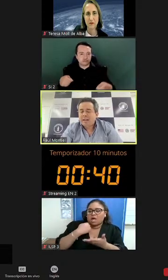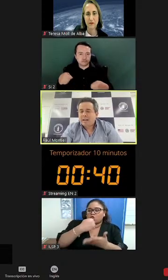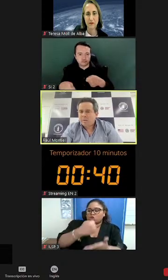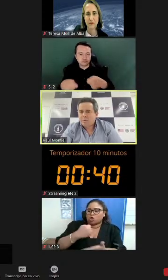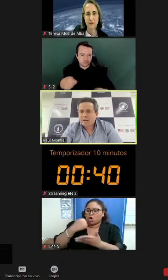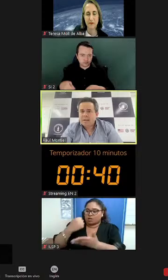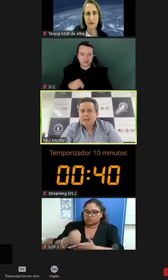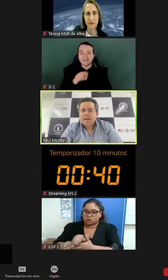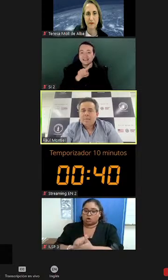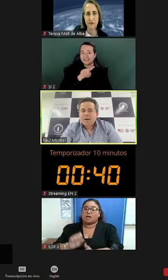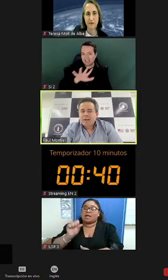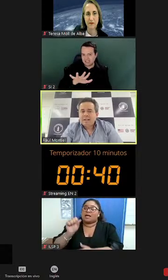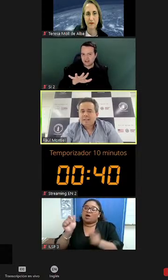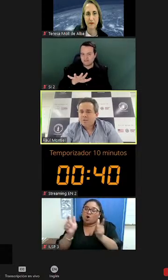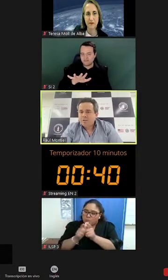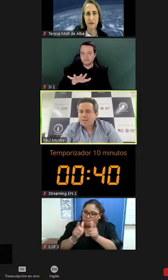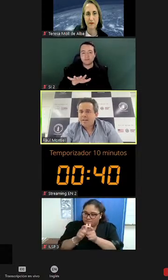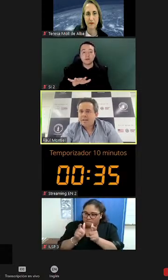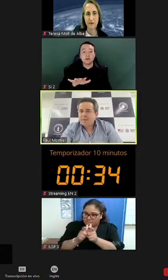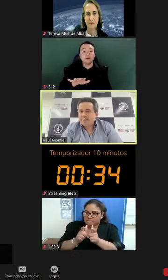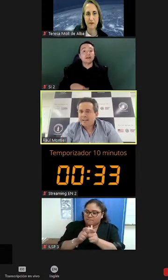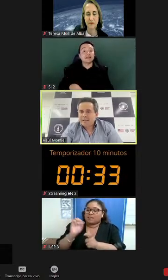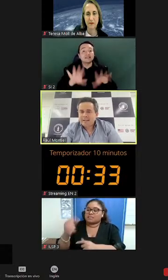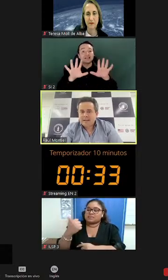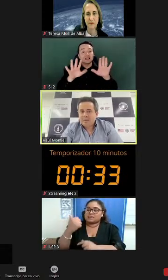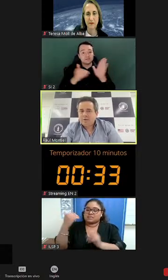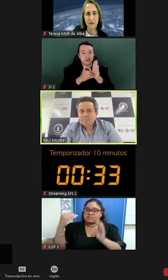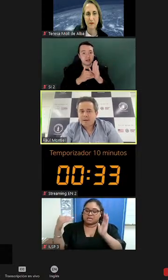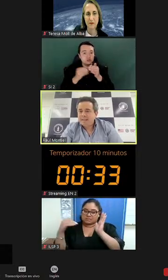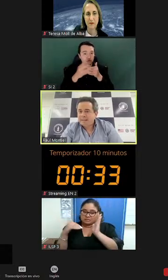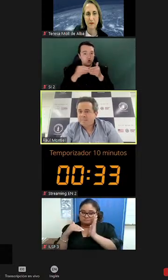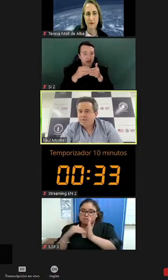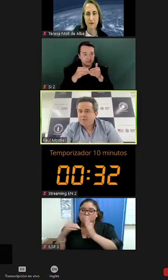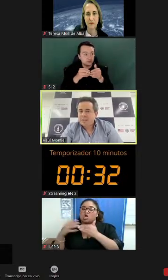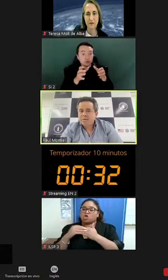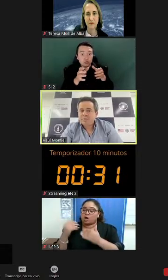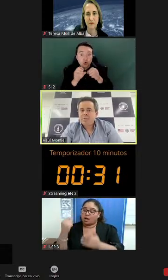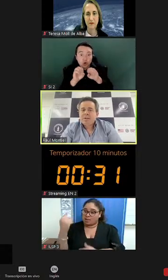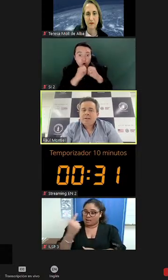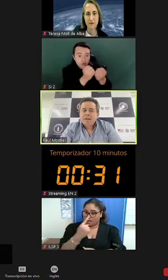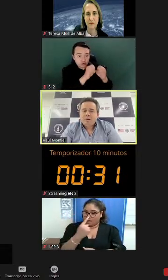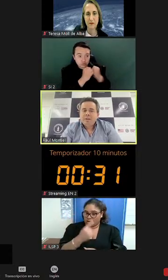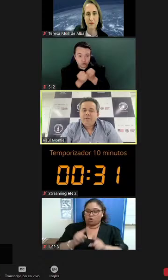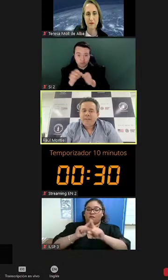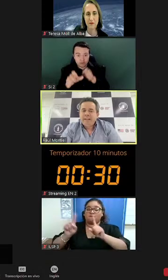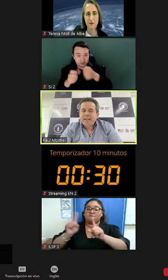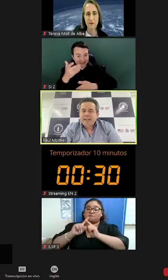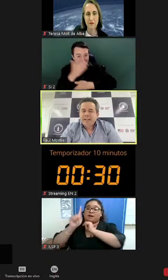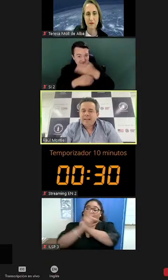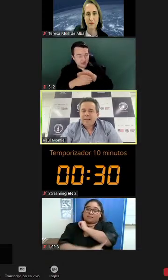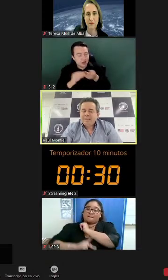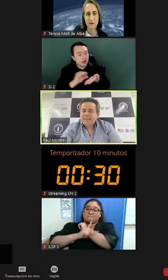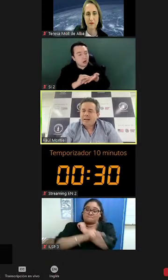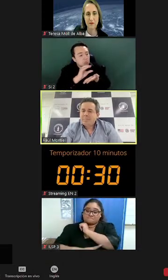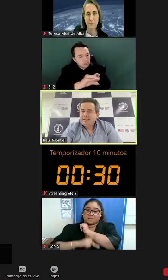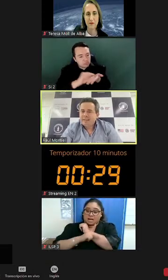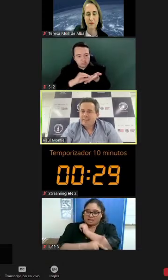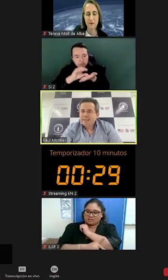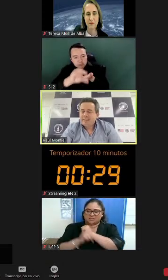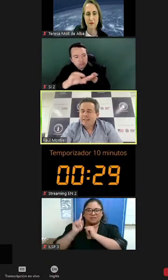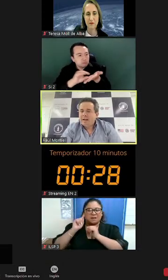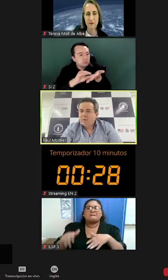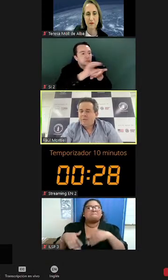there are 15 donations for the disabilities companies